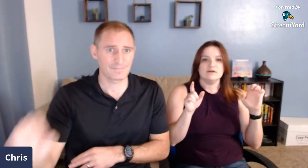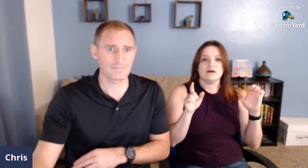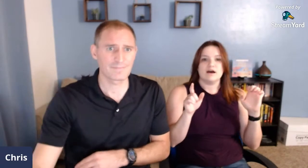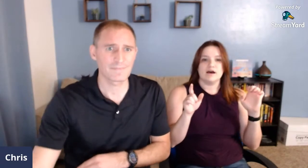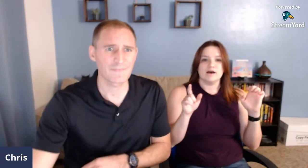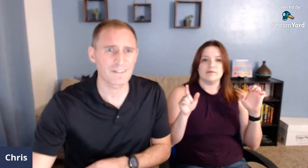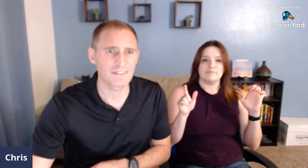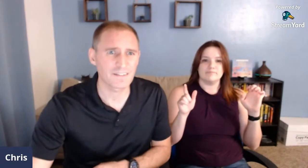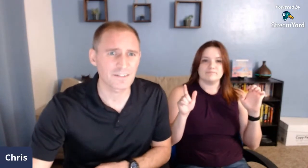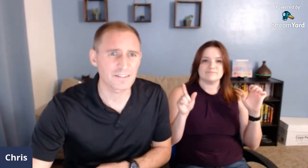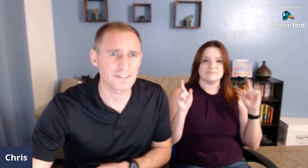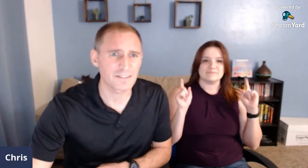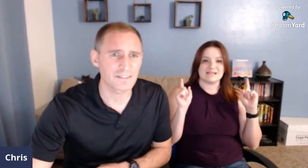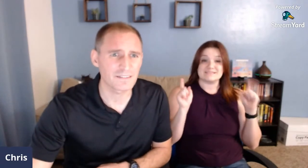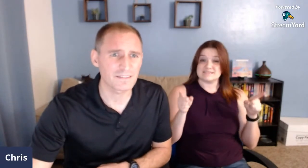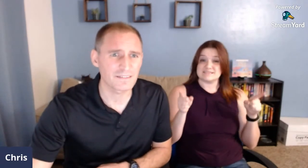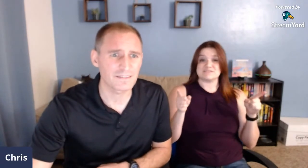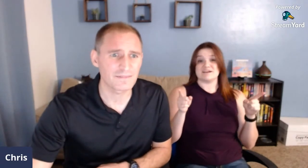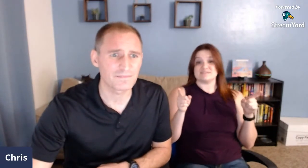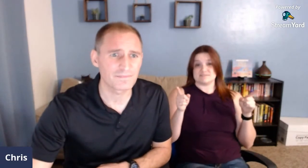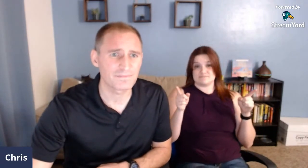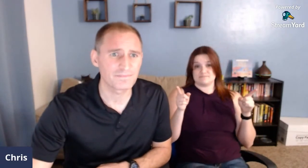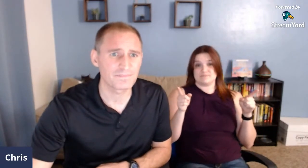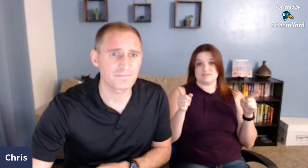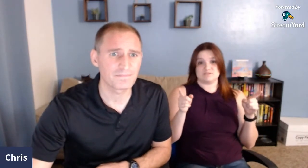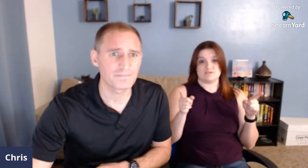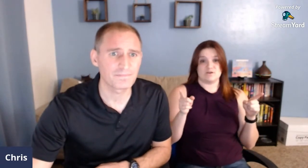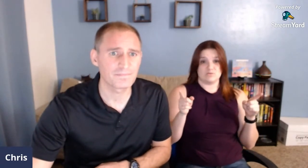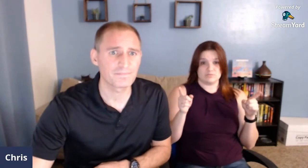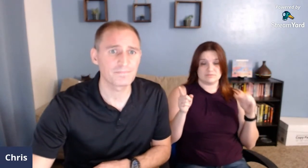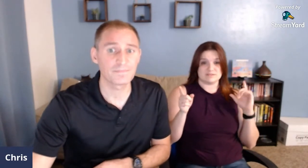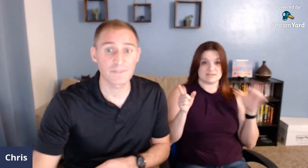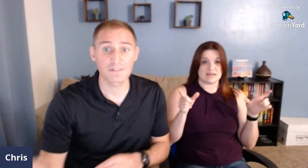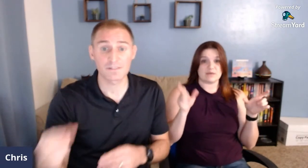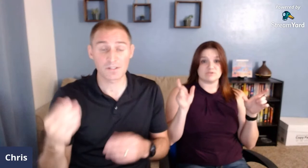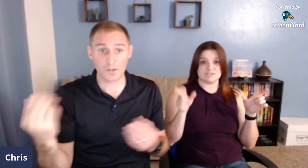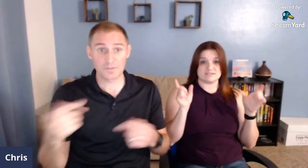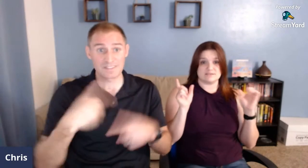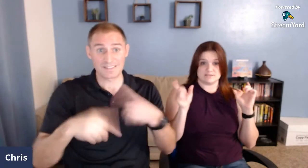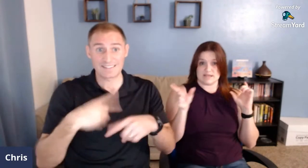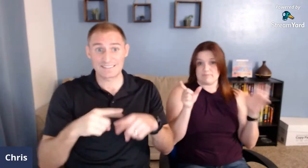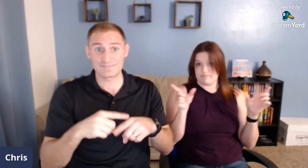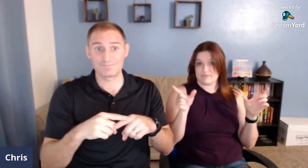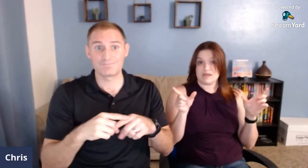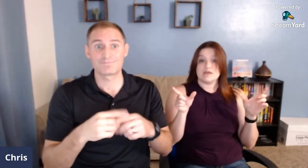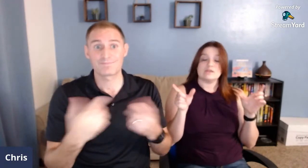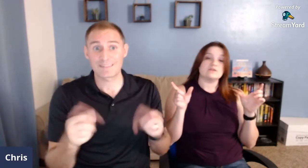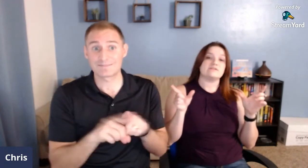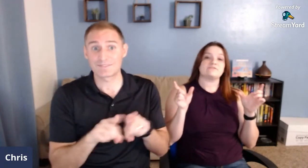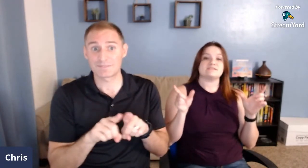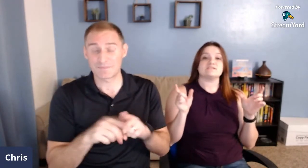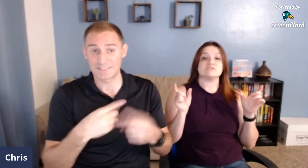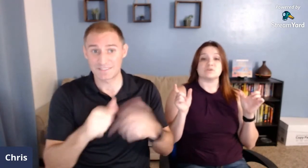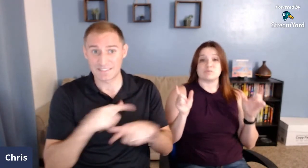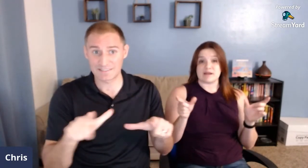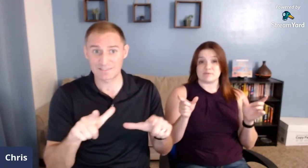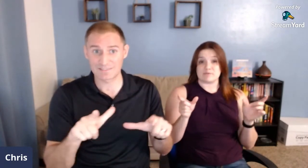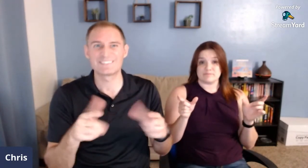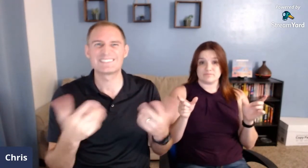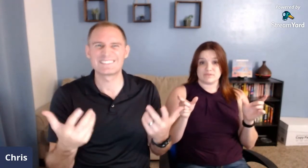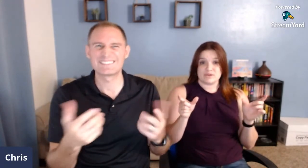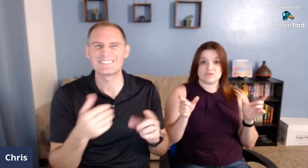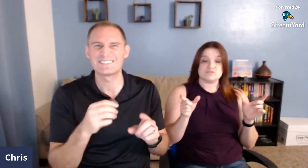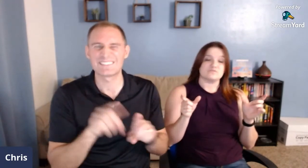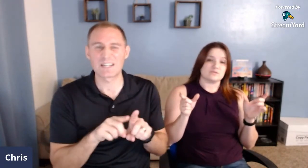hand. It's the same signs. So sign language is the same. The only difference is the